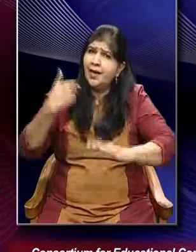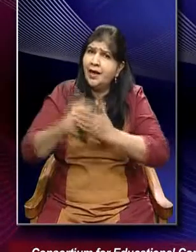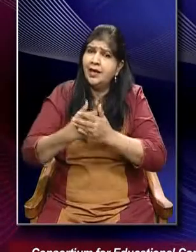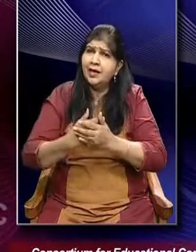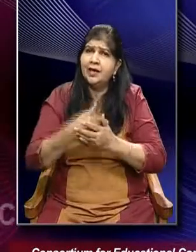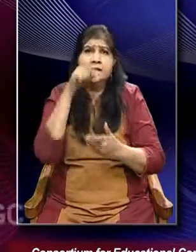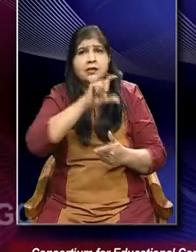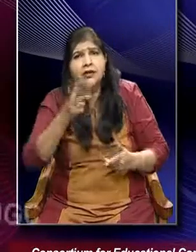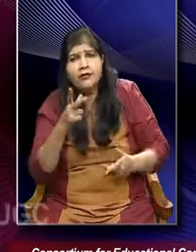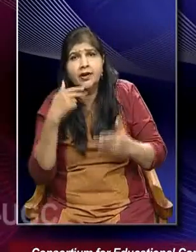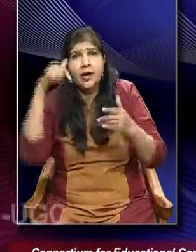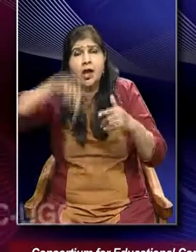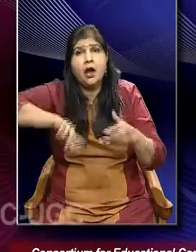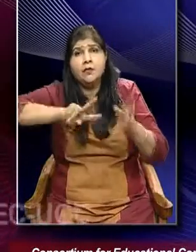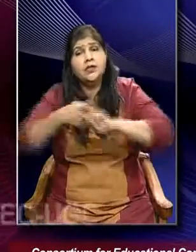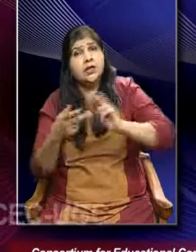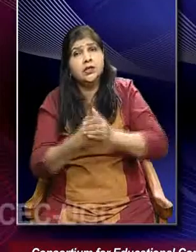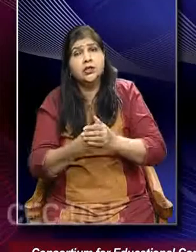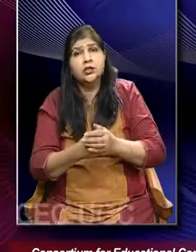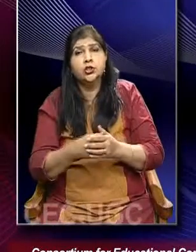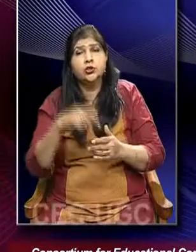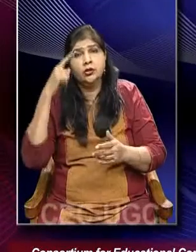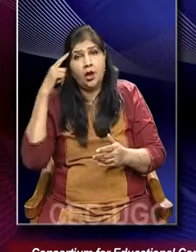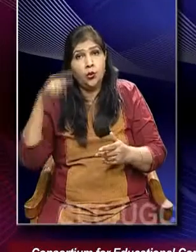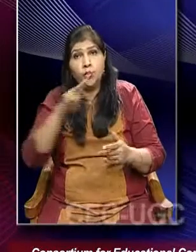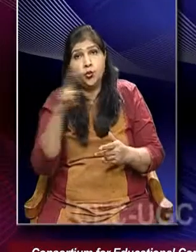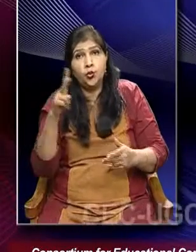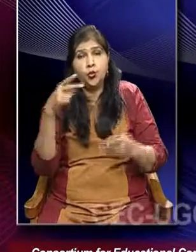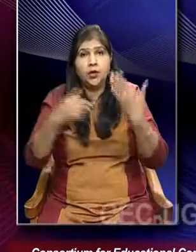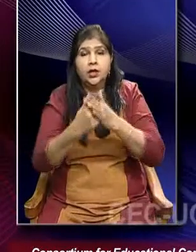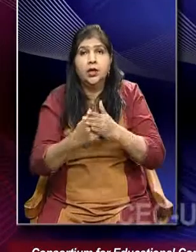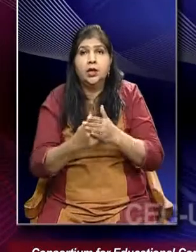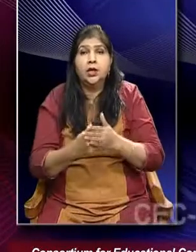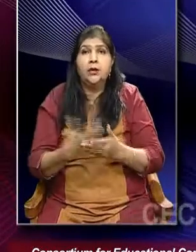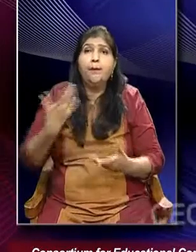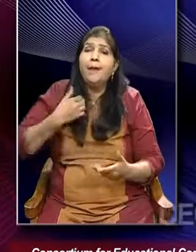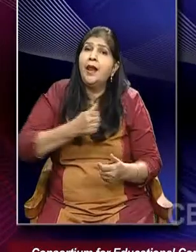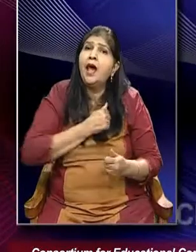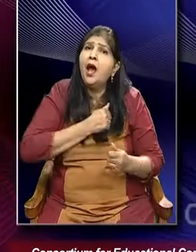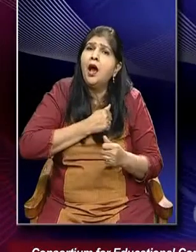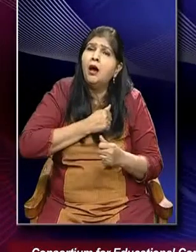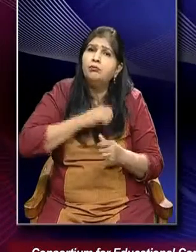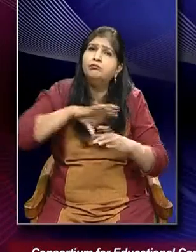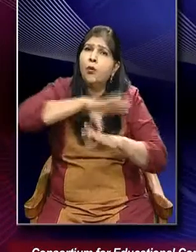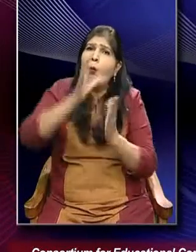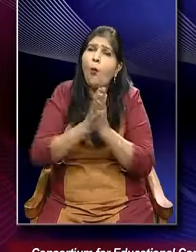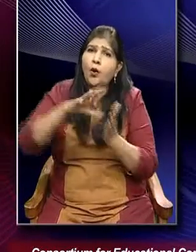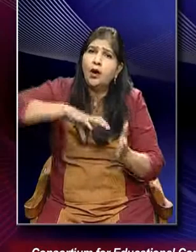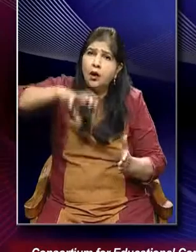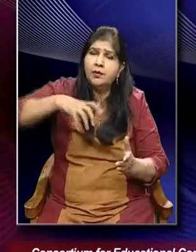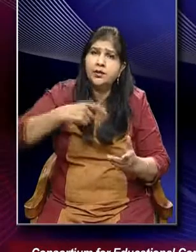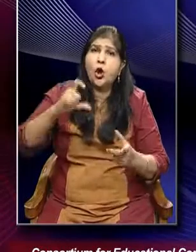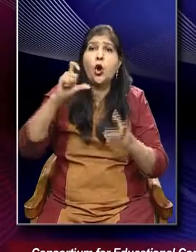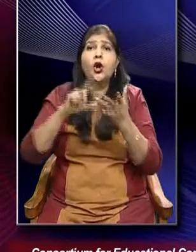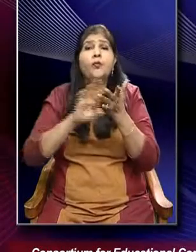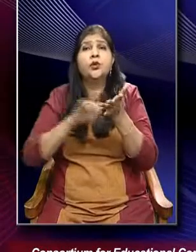defined by two competing ideologies, capitalism versus communism.